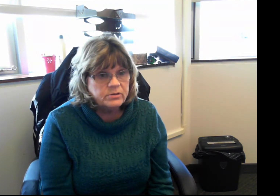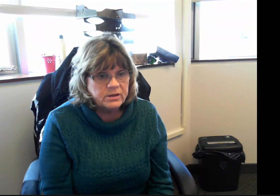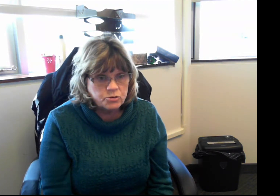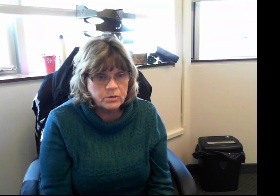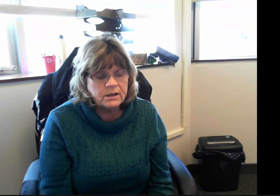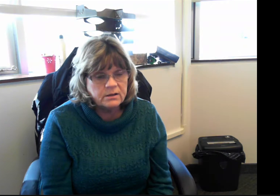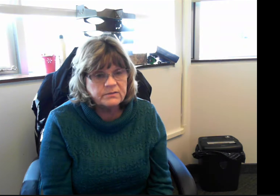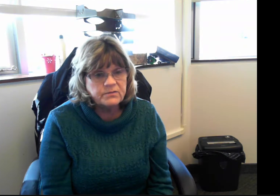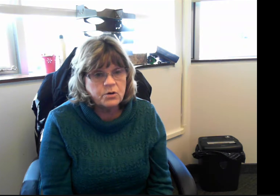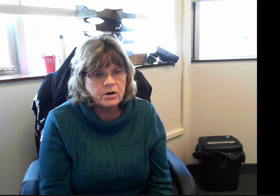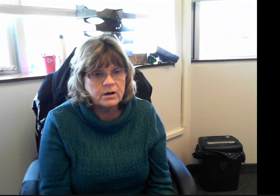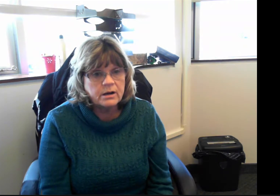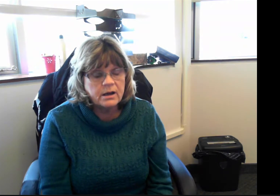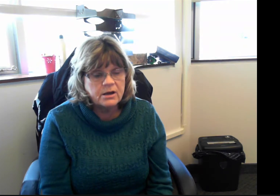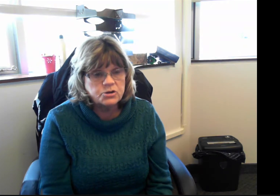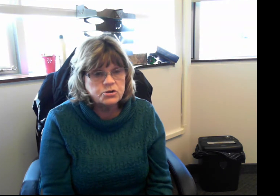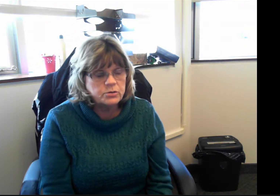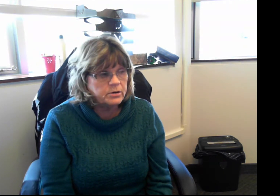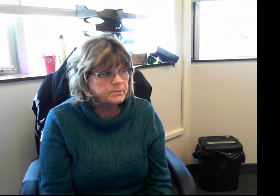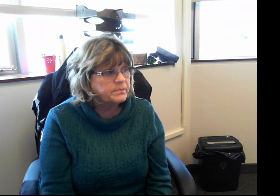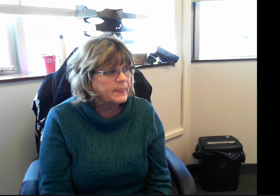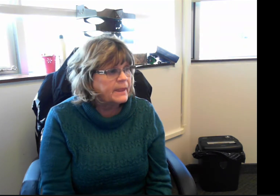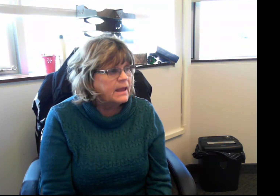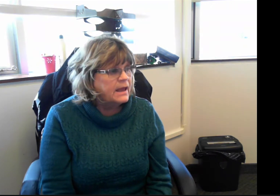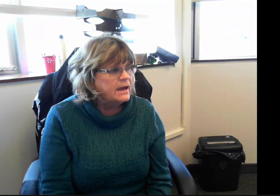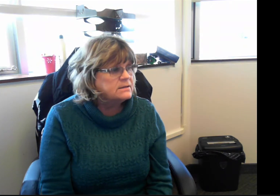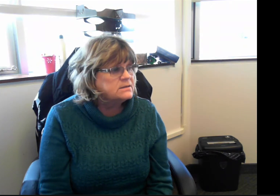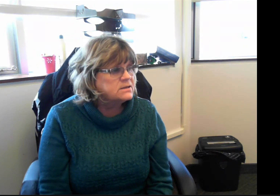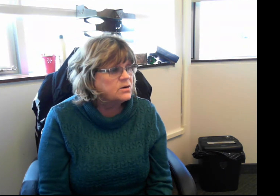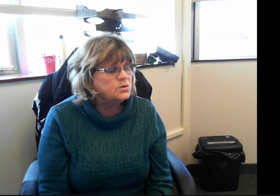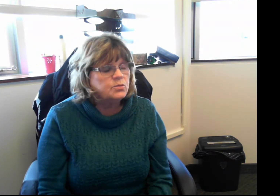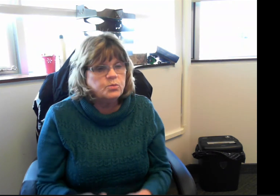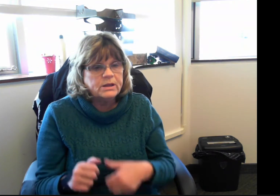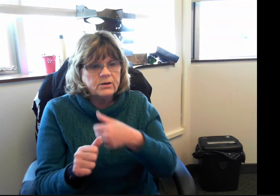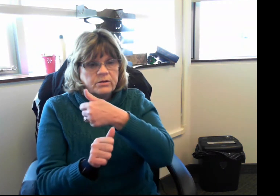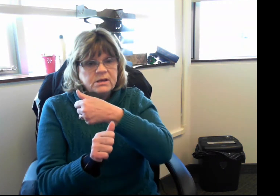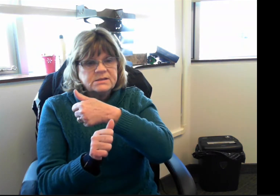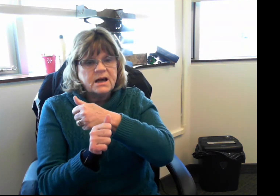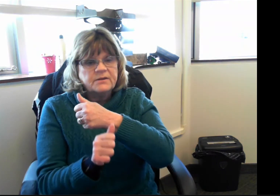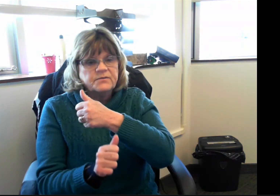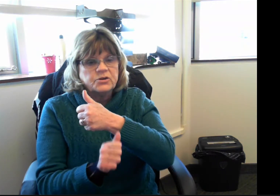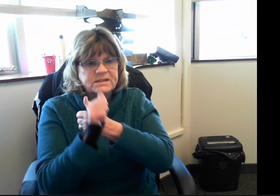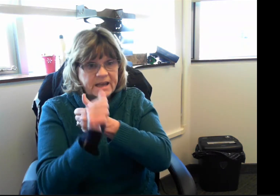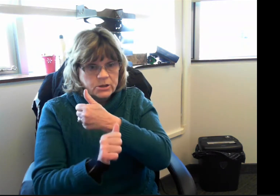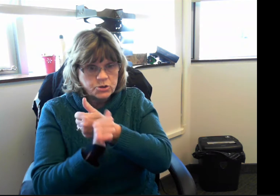the drill for a shooter. And so we learned the sign for